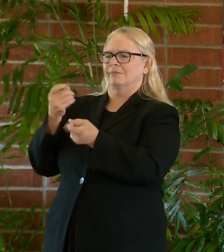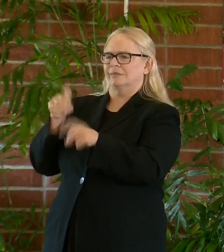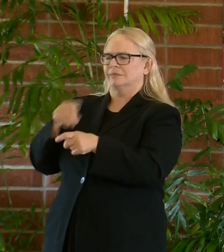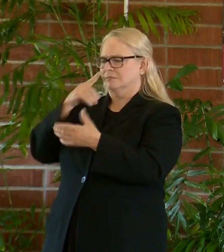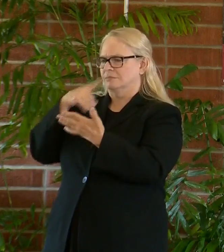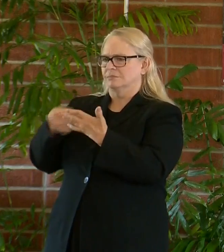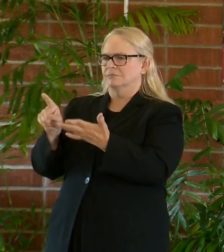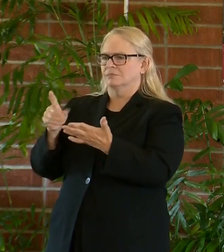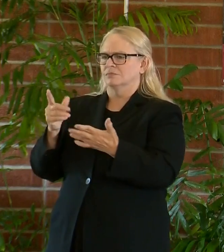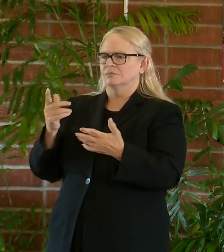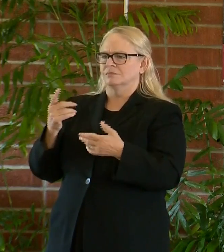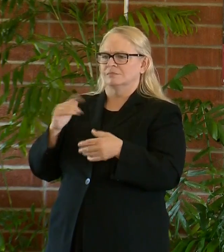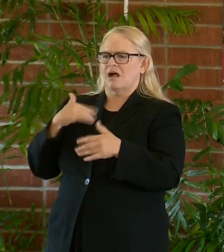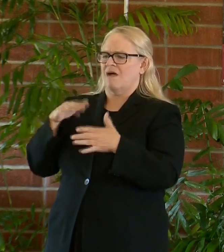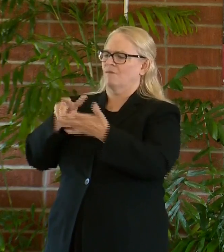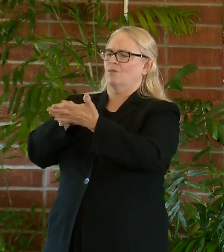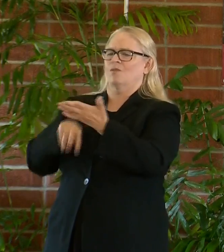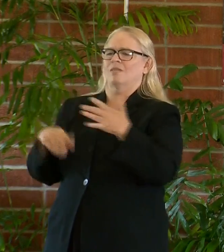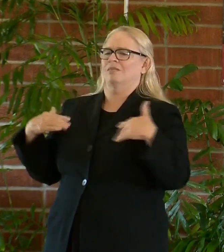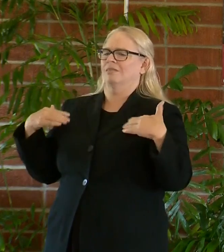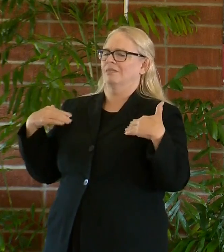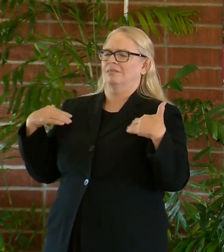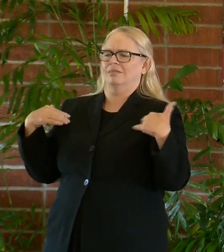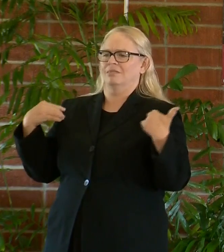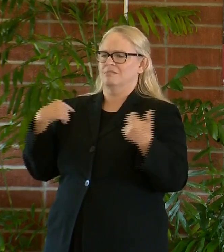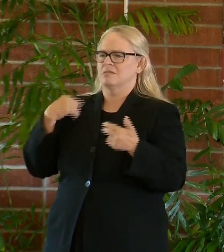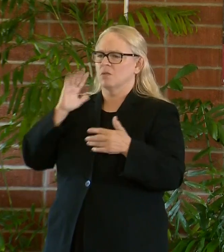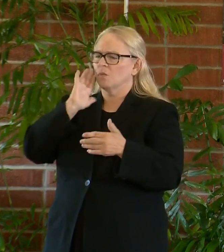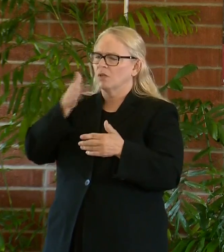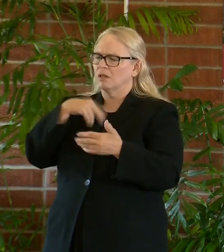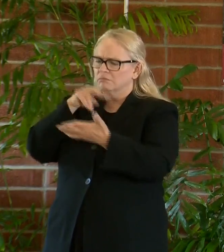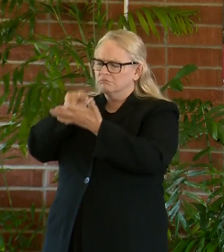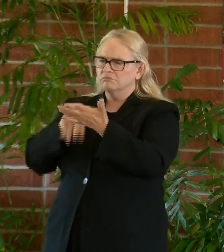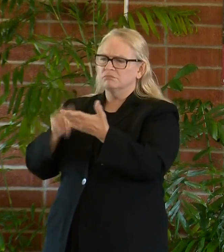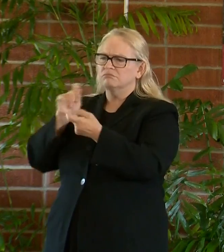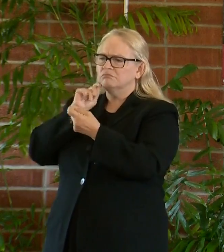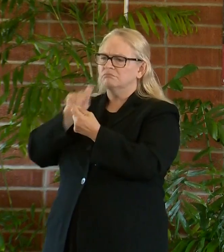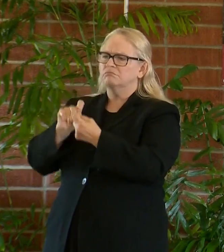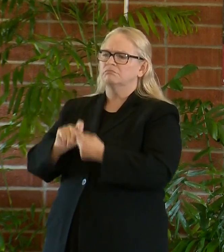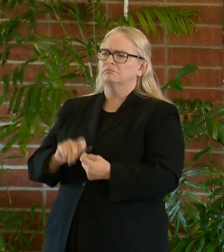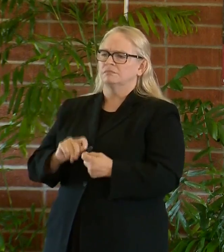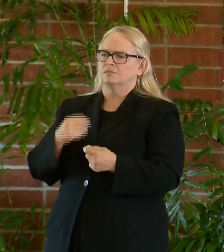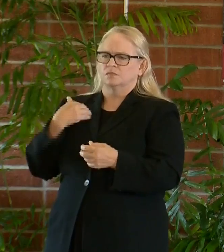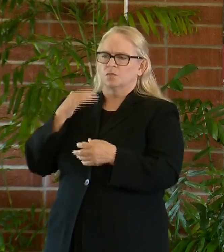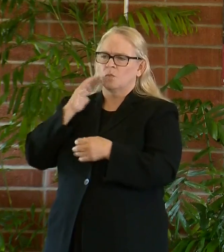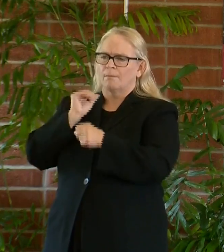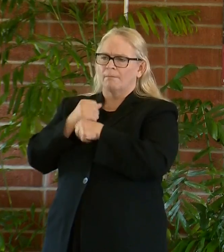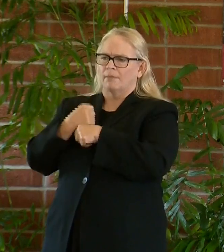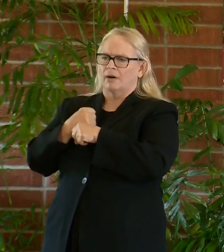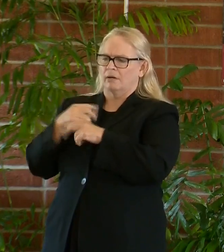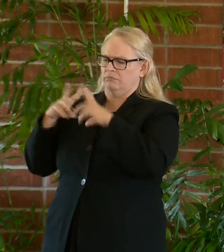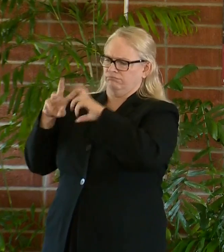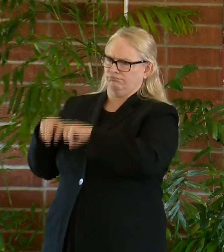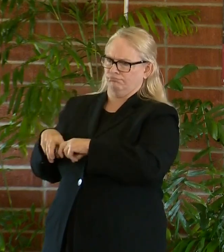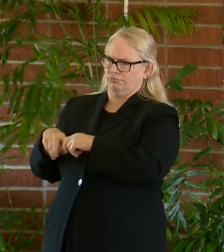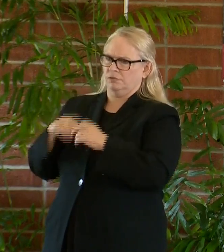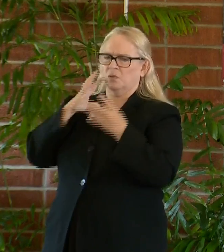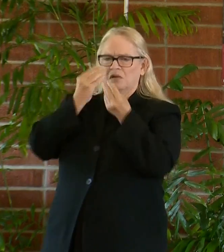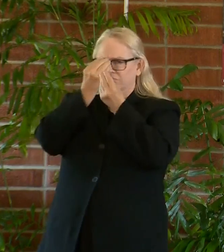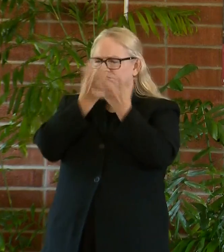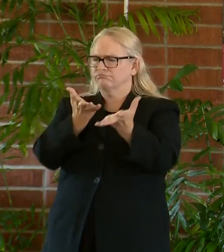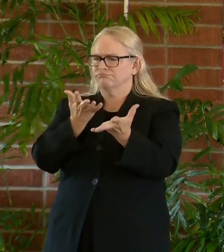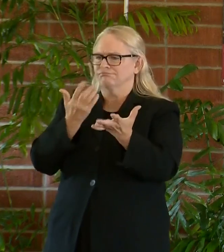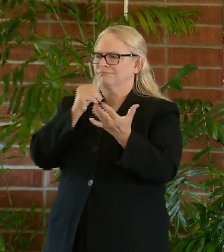the details, and happily will make our position well known, and appreciate again the leadership,